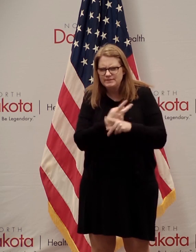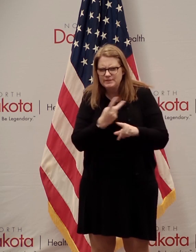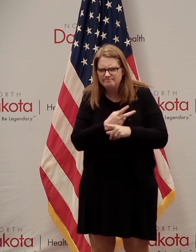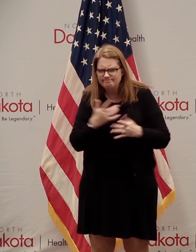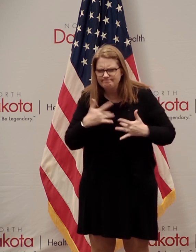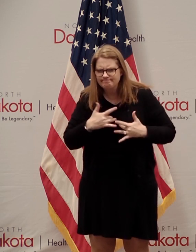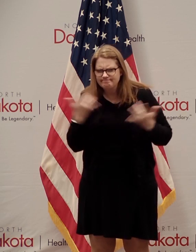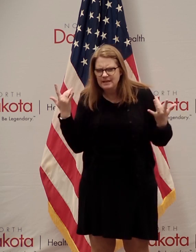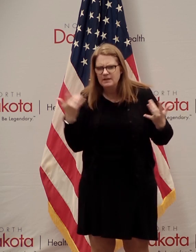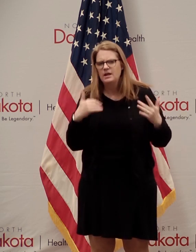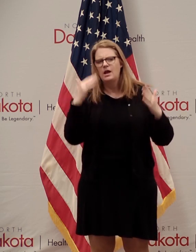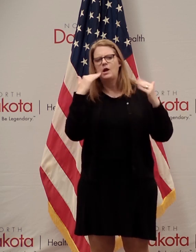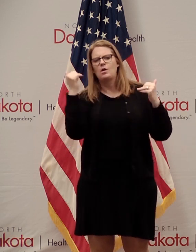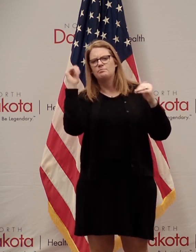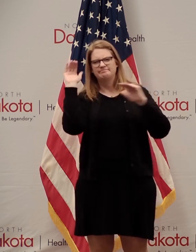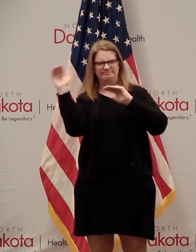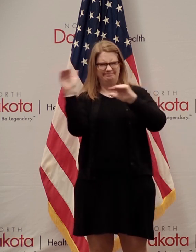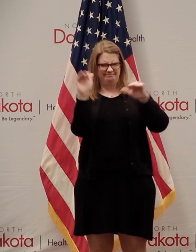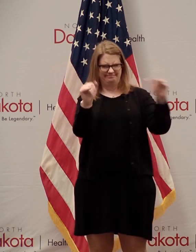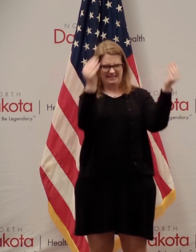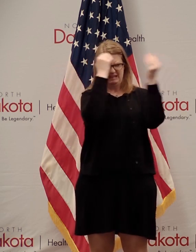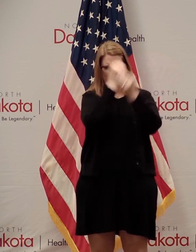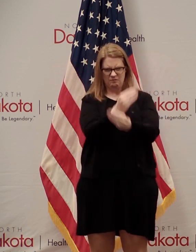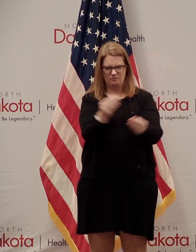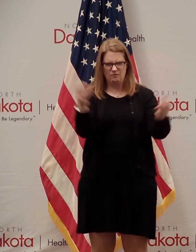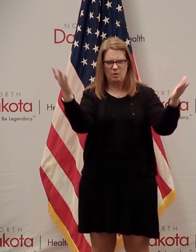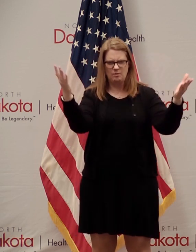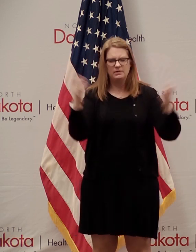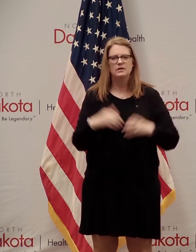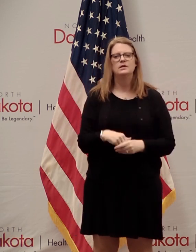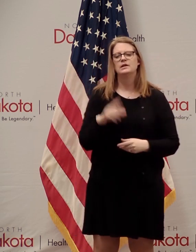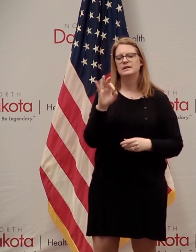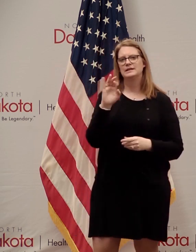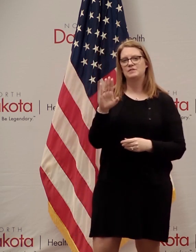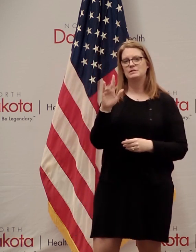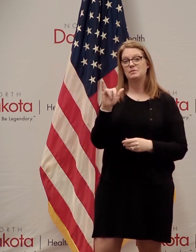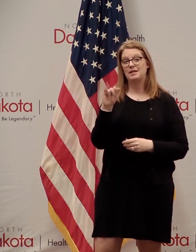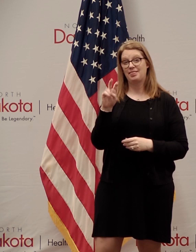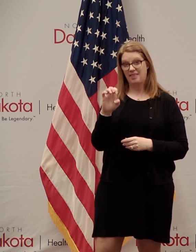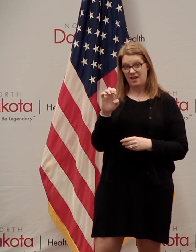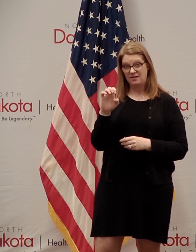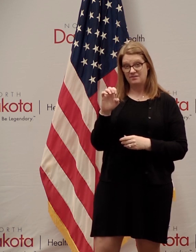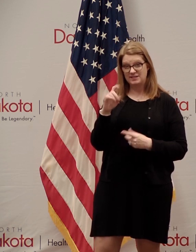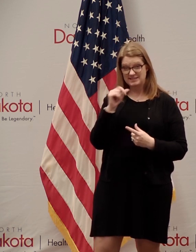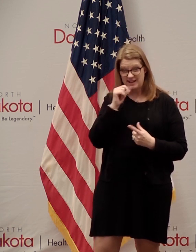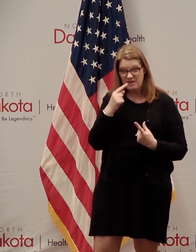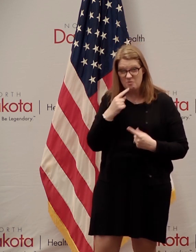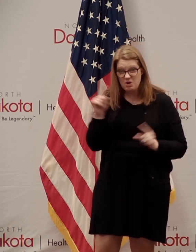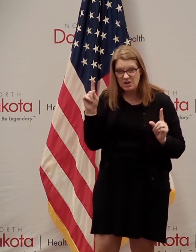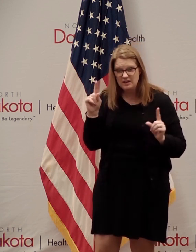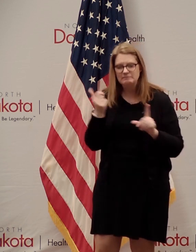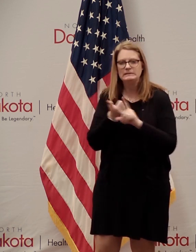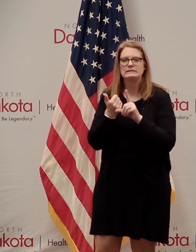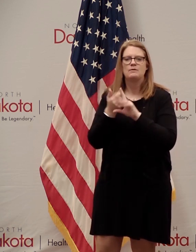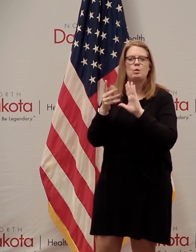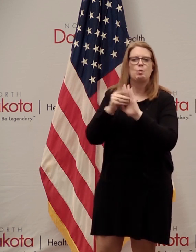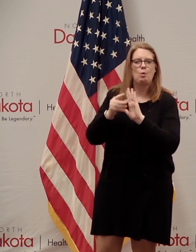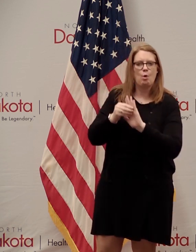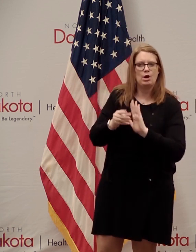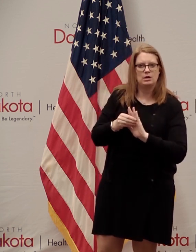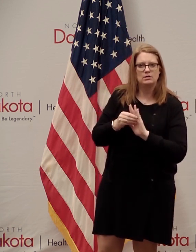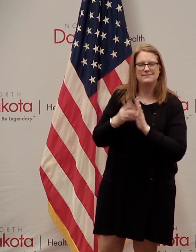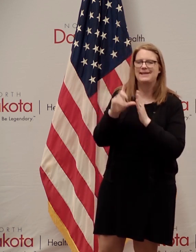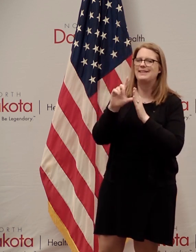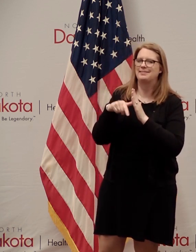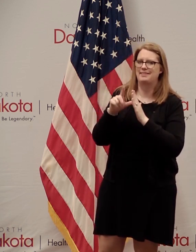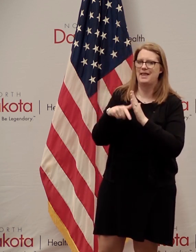everybody here was informed of that. And if this Facebook Live feed's not working, it is being recorded, will be posted later